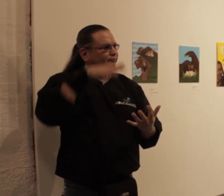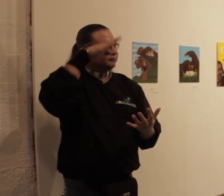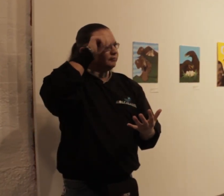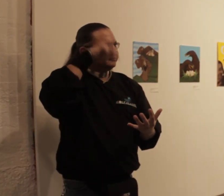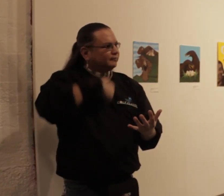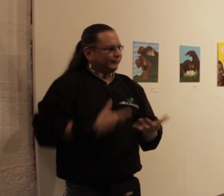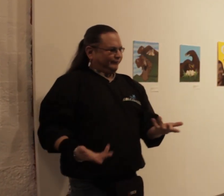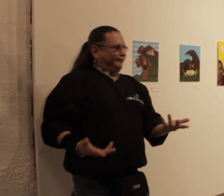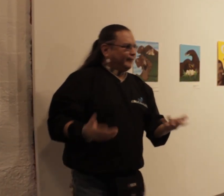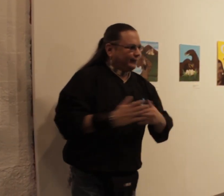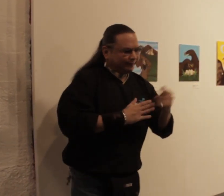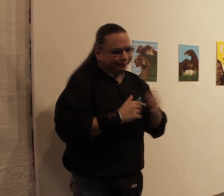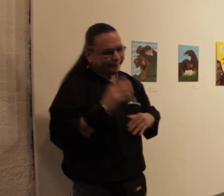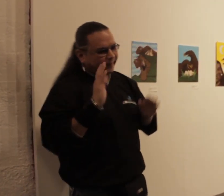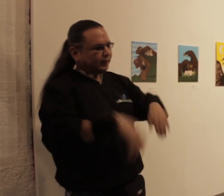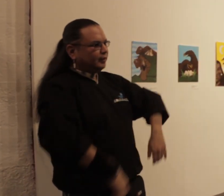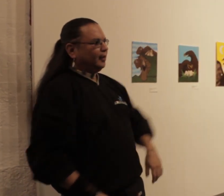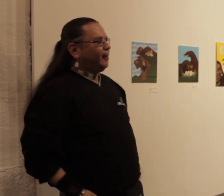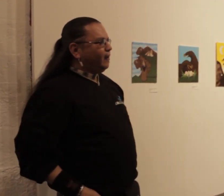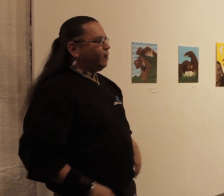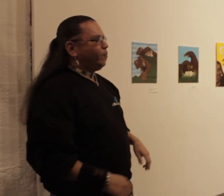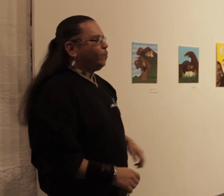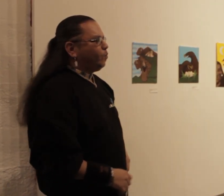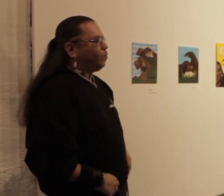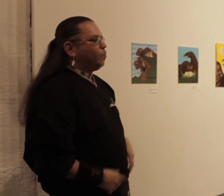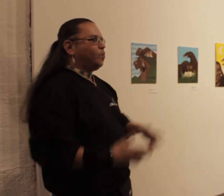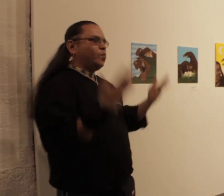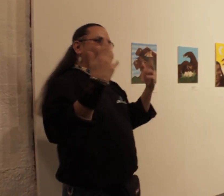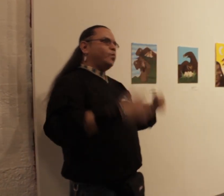attention to the kids and teaching them. well, you know, it's good.